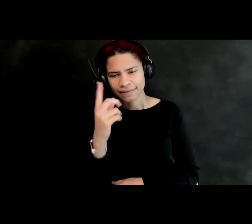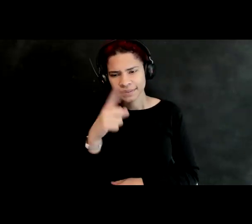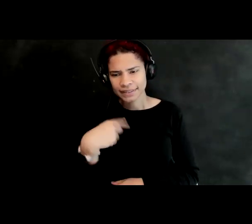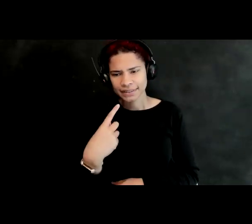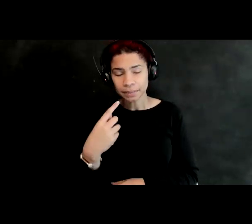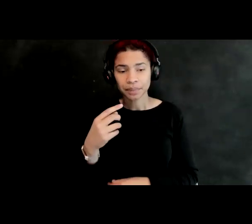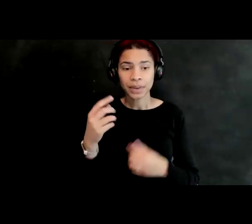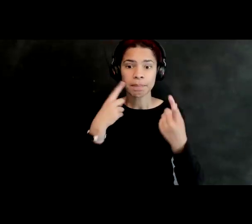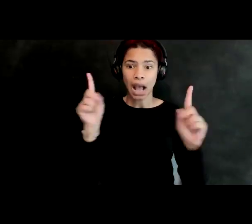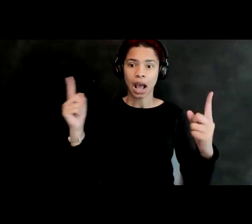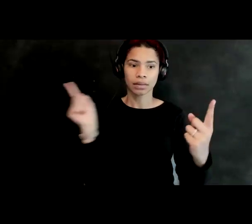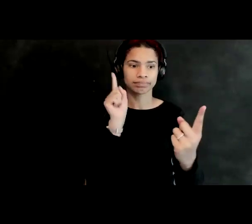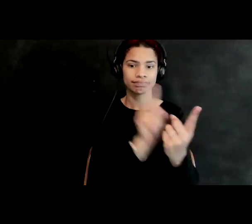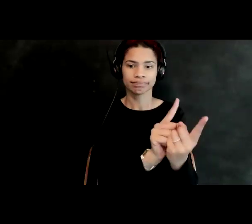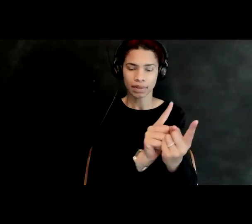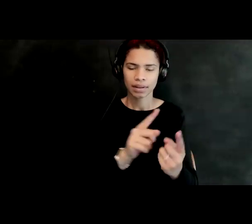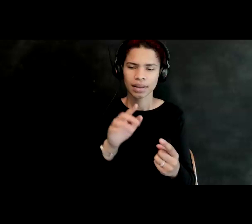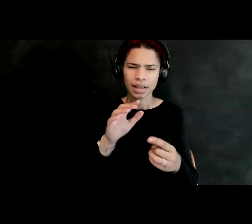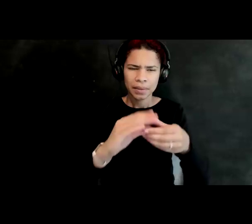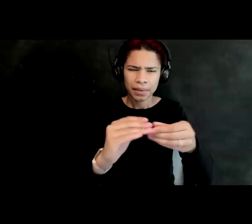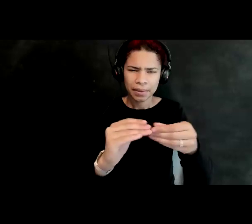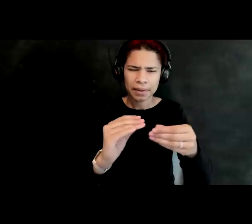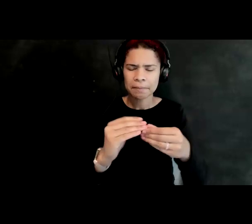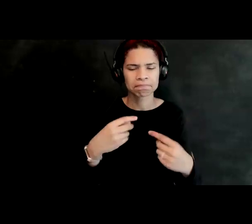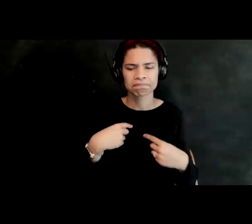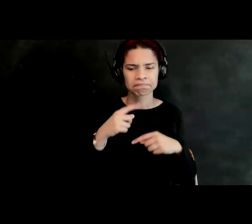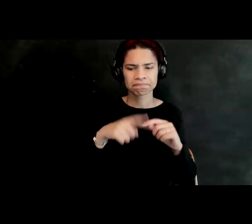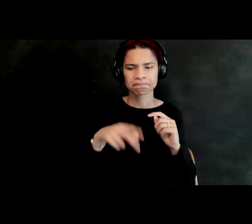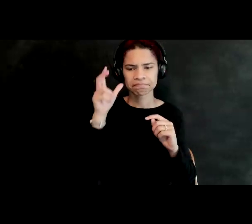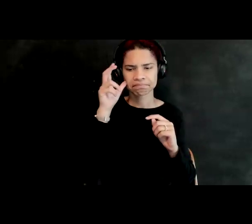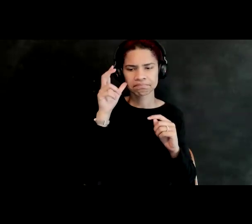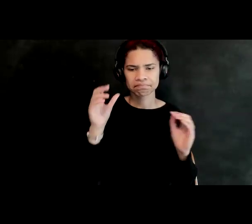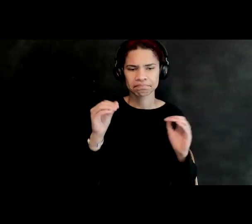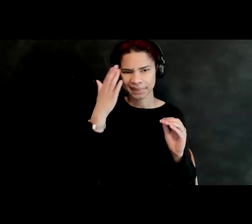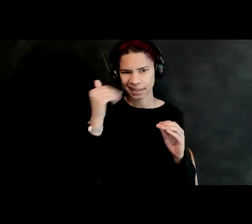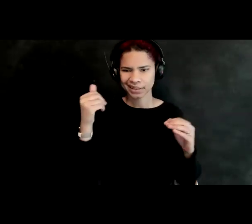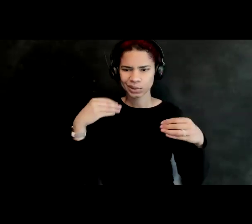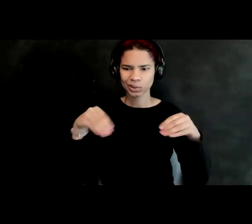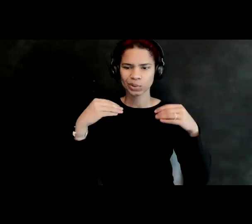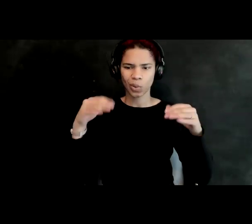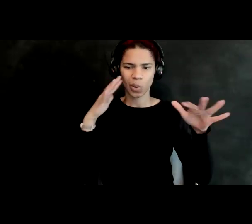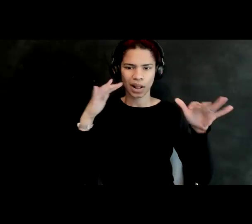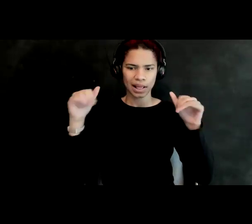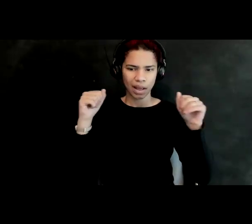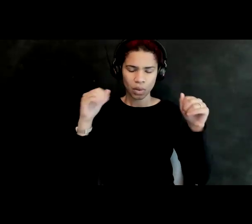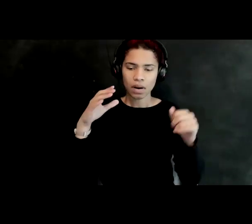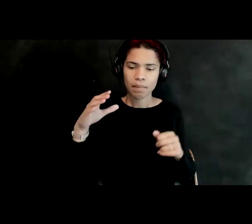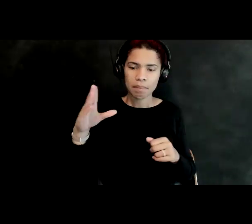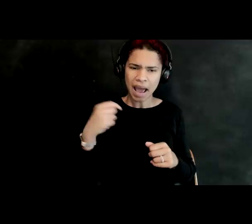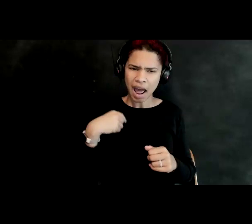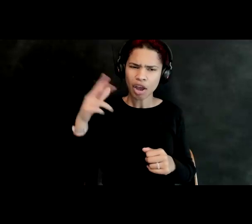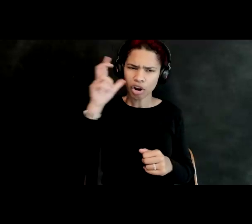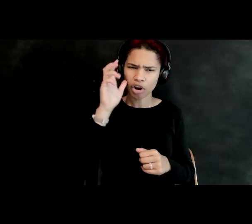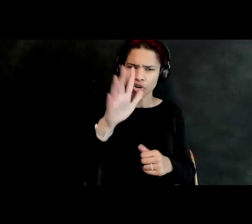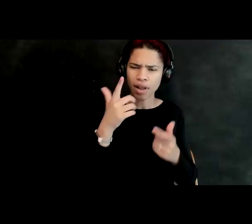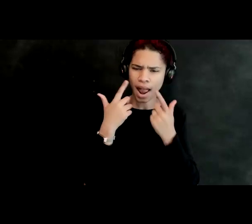were lost to me by the noise of the store, but I heard her laugh through the air, a nervous laugh that spoke